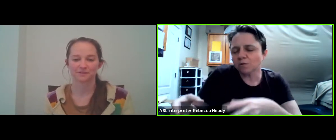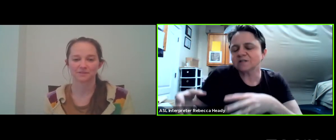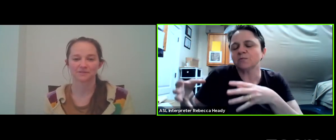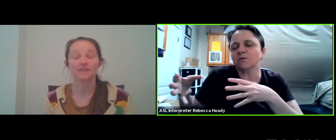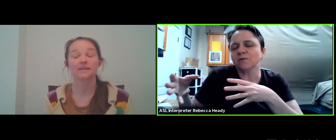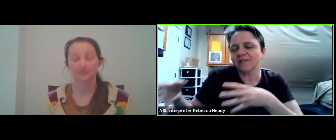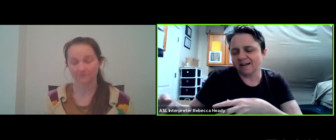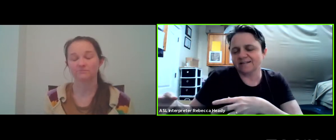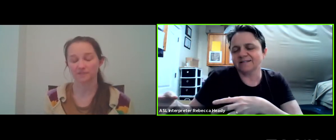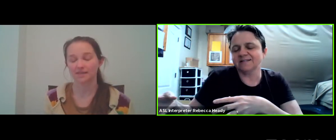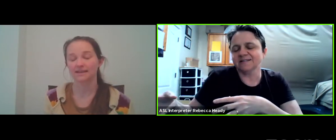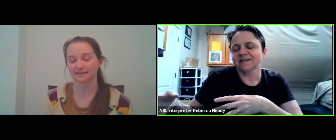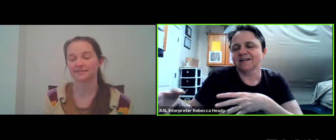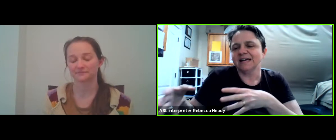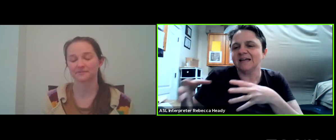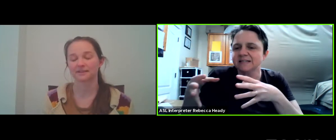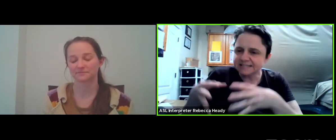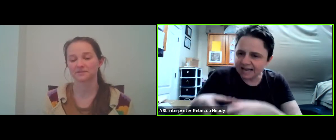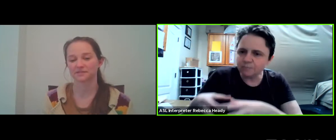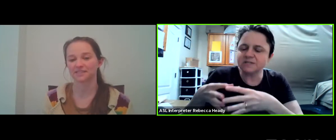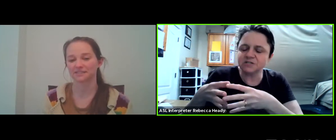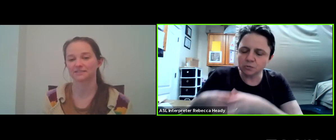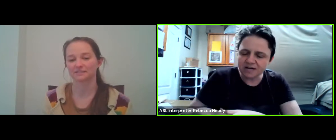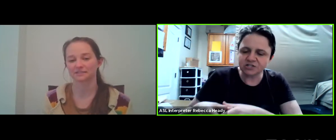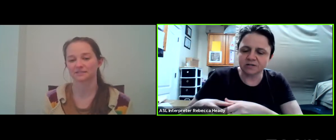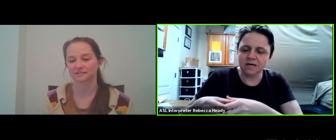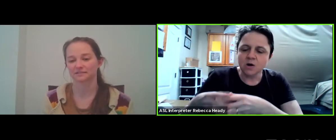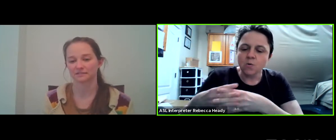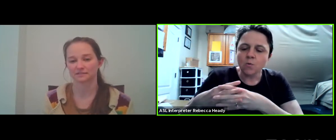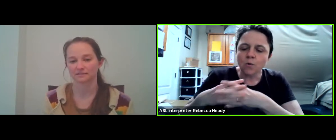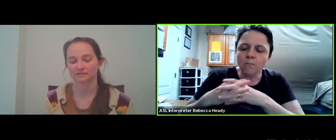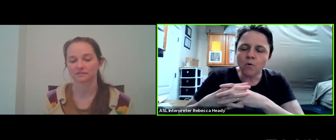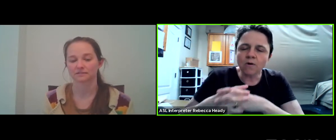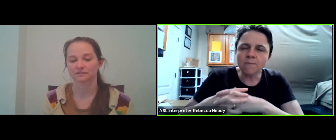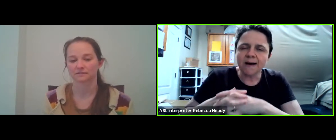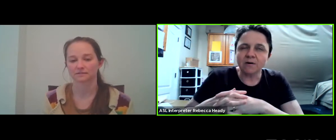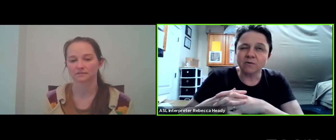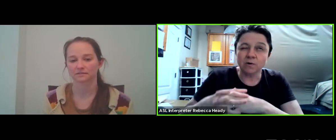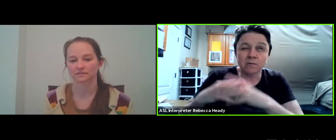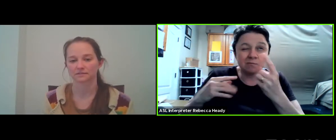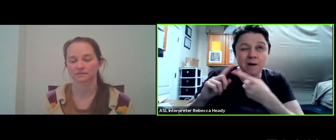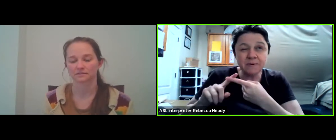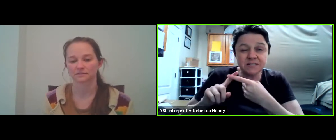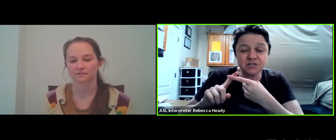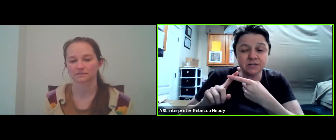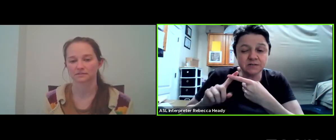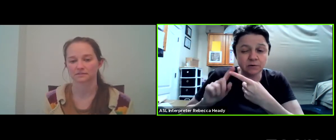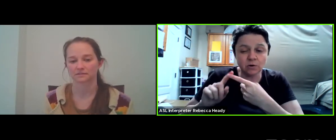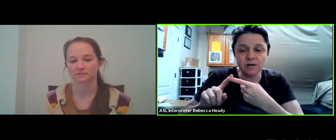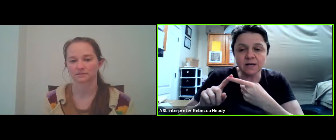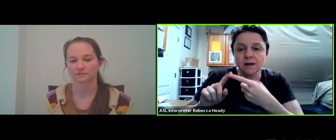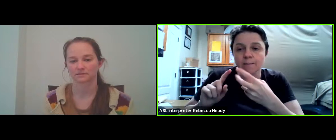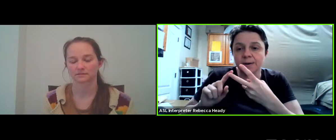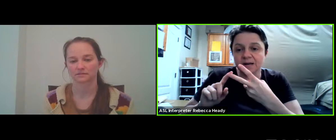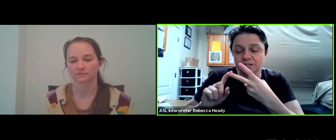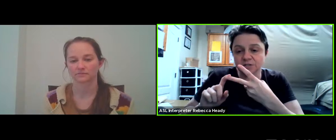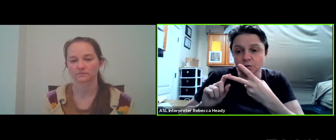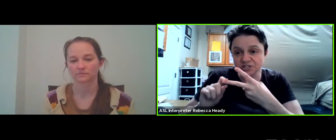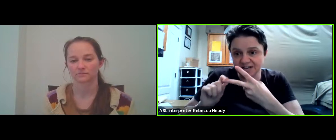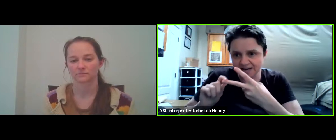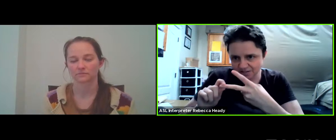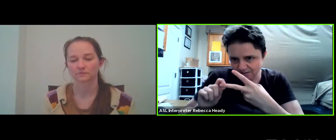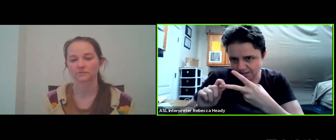use multiple things. Yeah, definitely. Same situation. Where repetition is for learning,